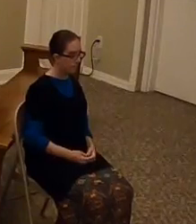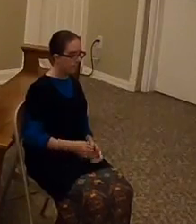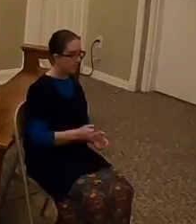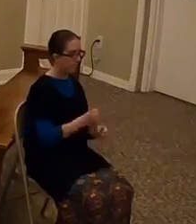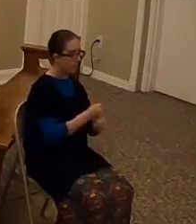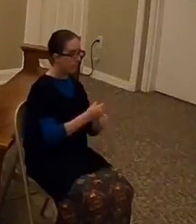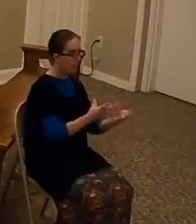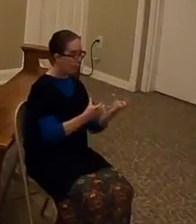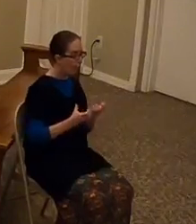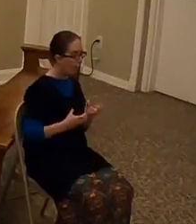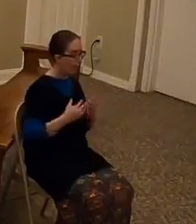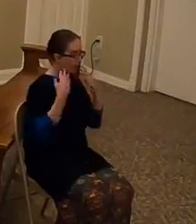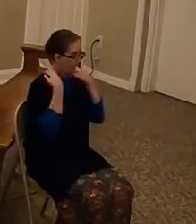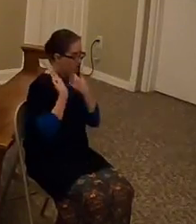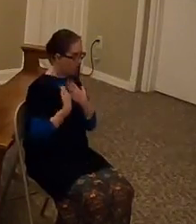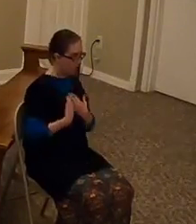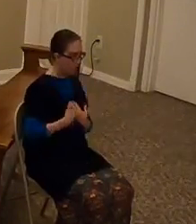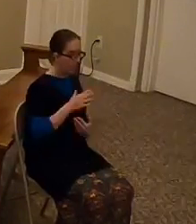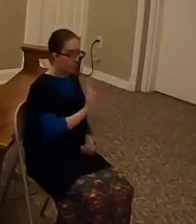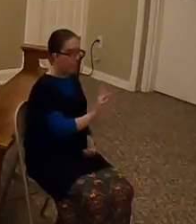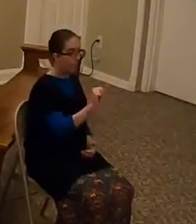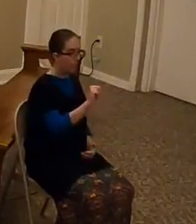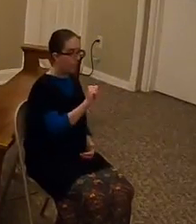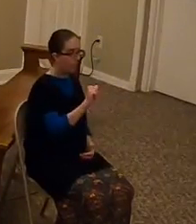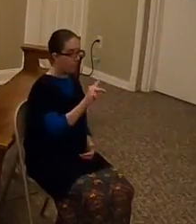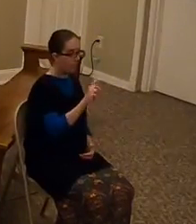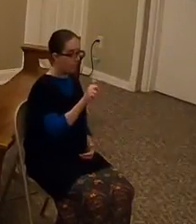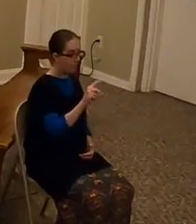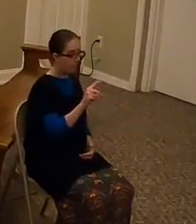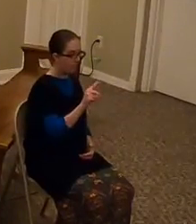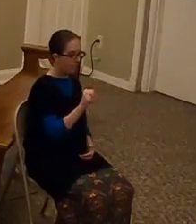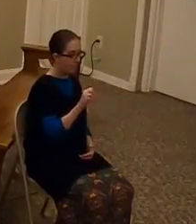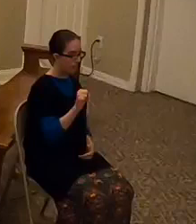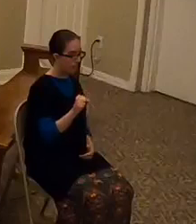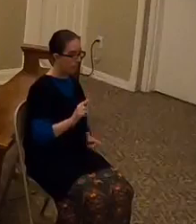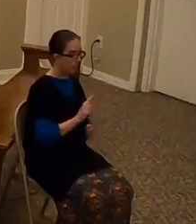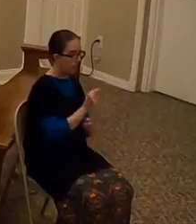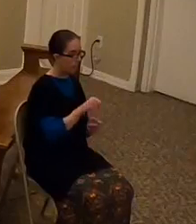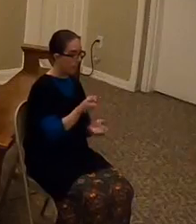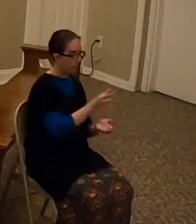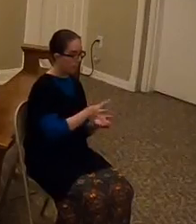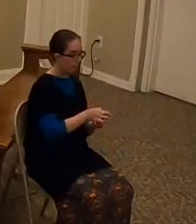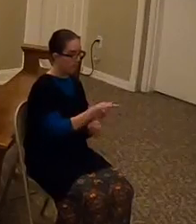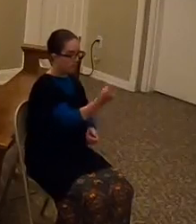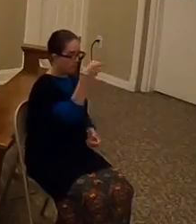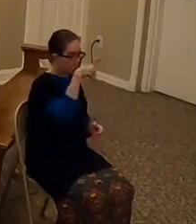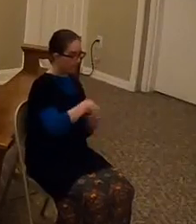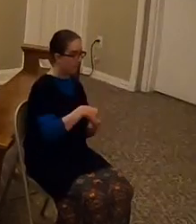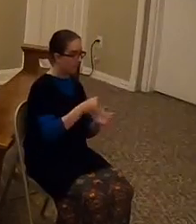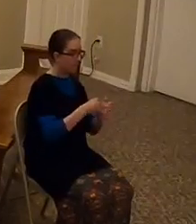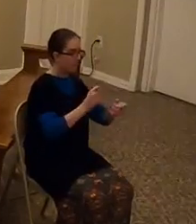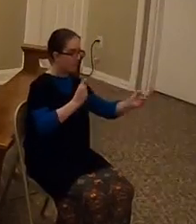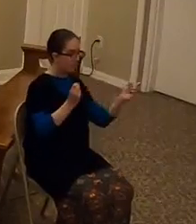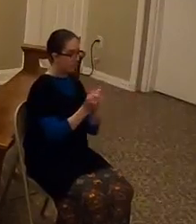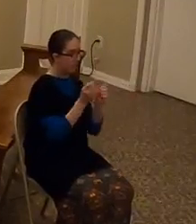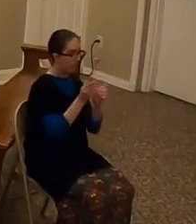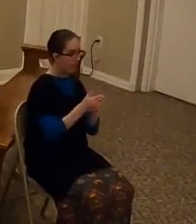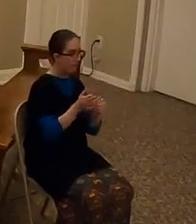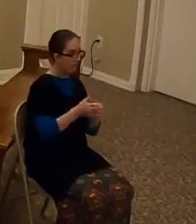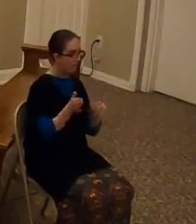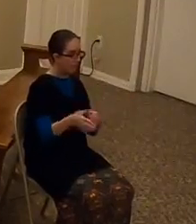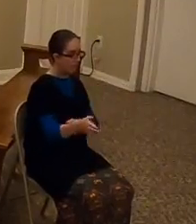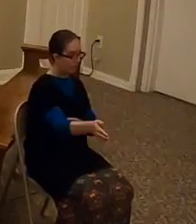It makes you want to cover up your nakedness. Amen. When the Holy Ghost comes in, it changes